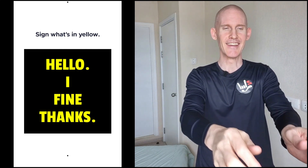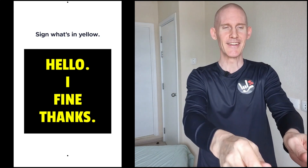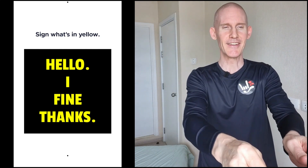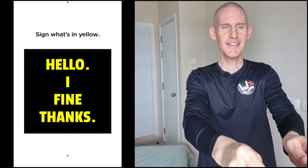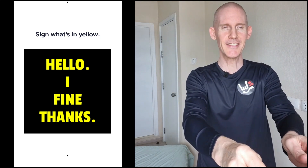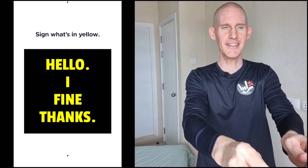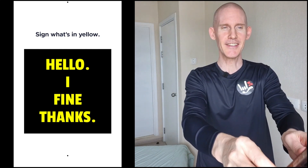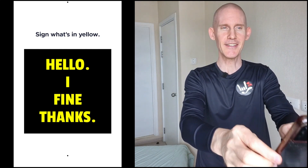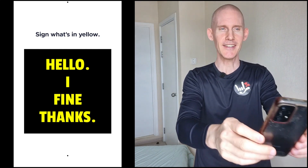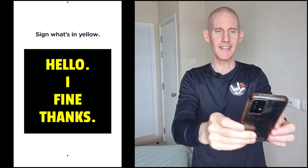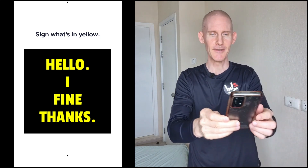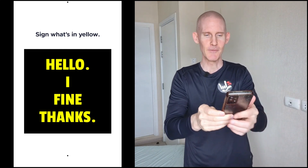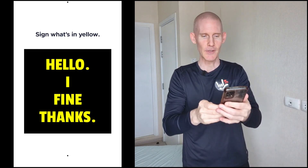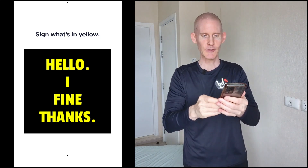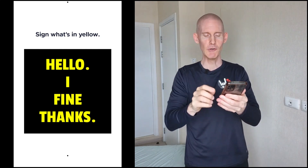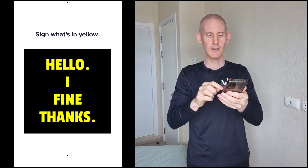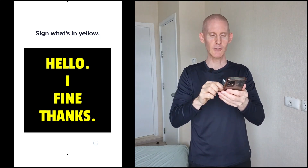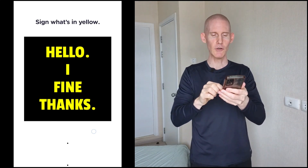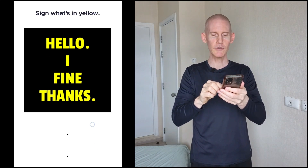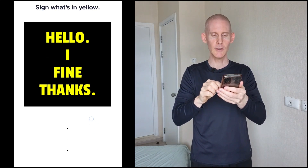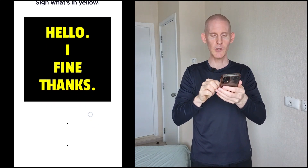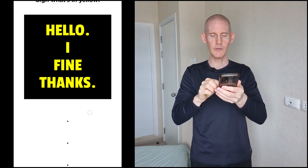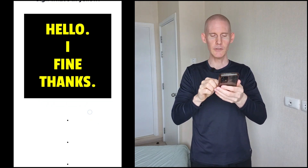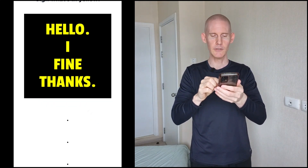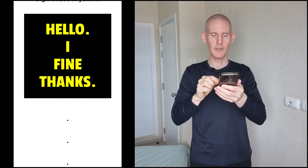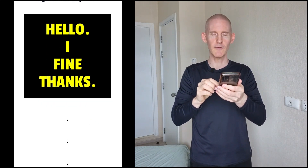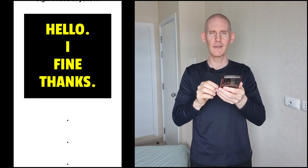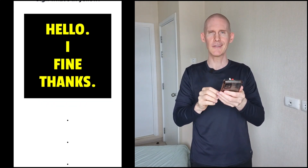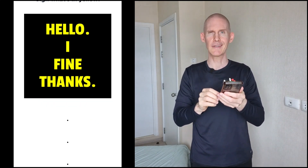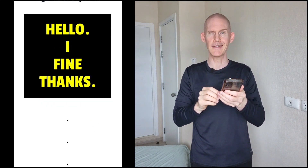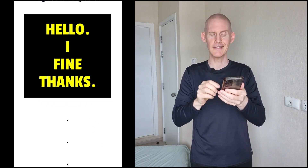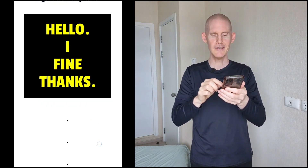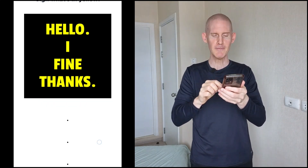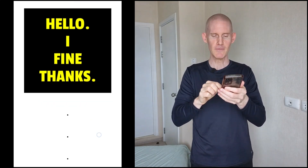Okay, good. So let's scroll, see what else is